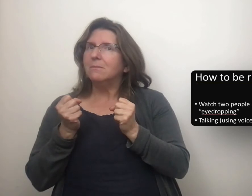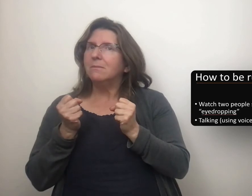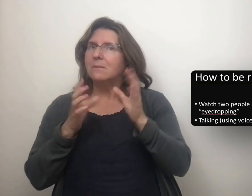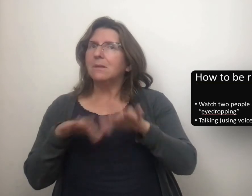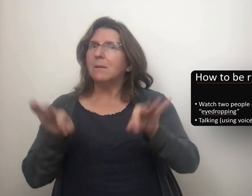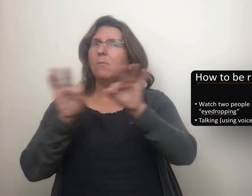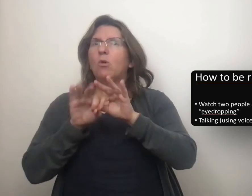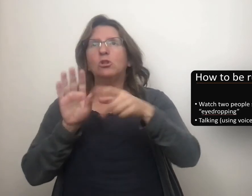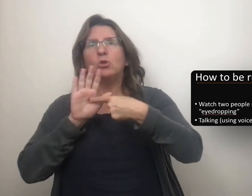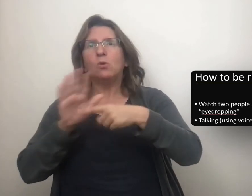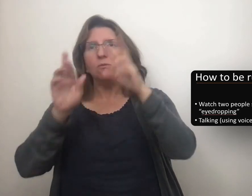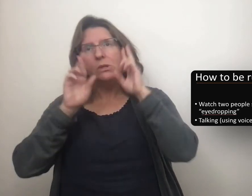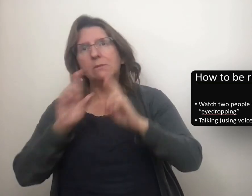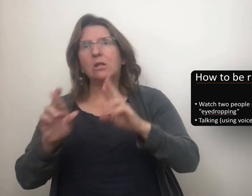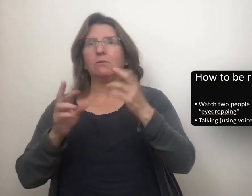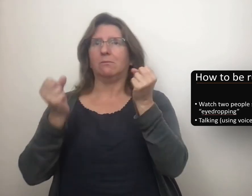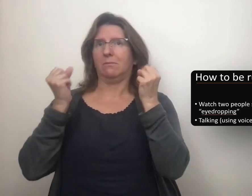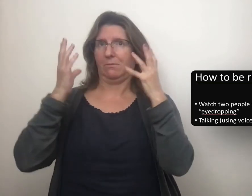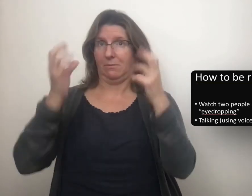sign language is very inconsiderate.